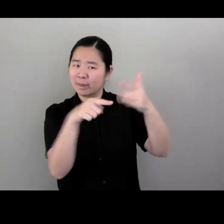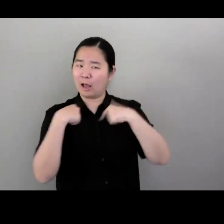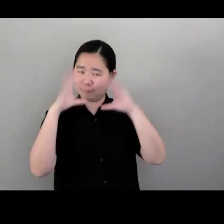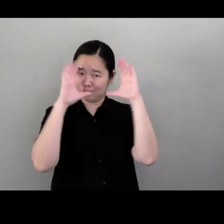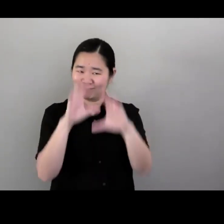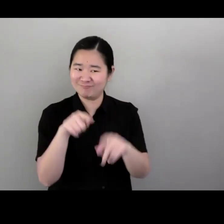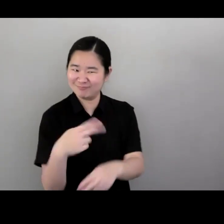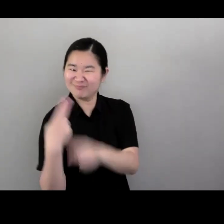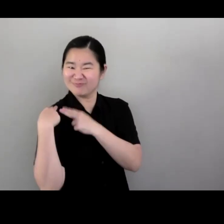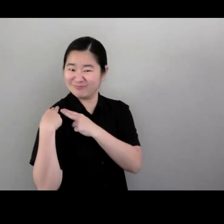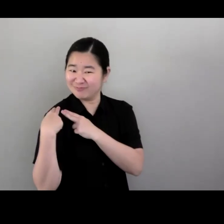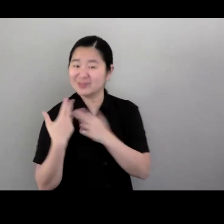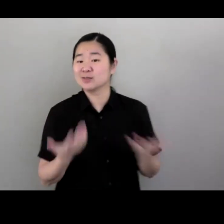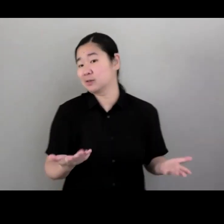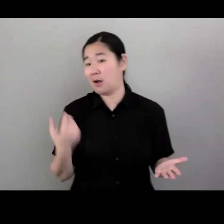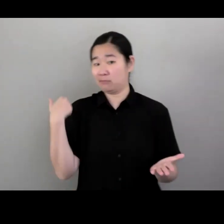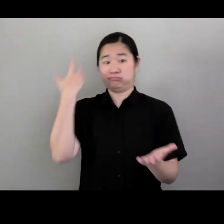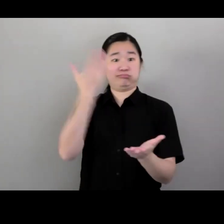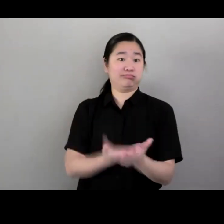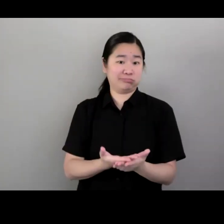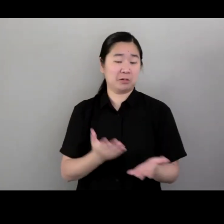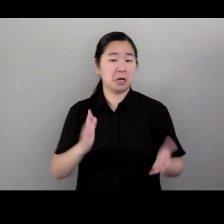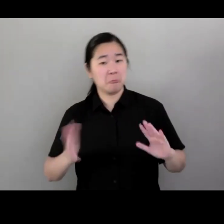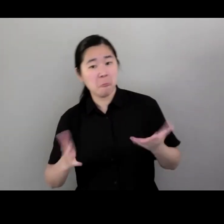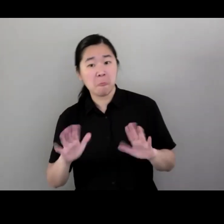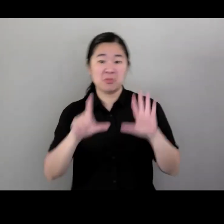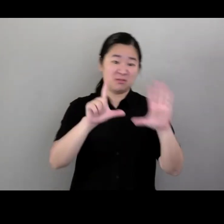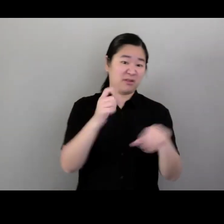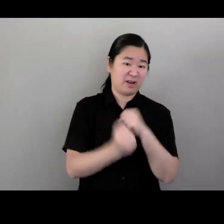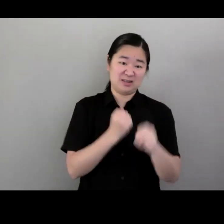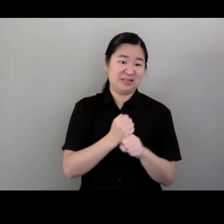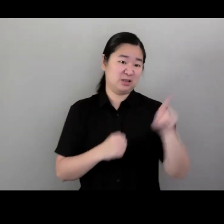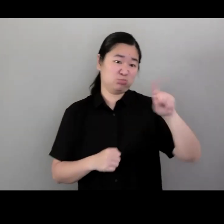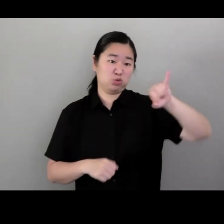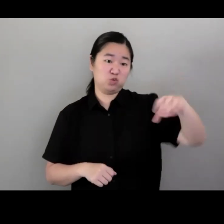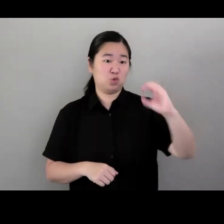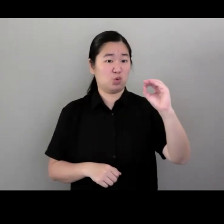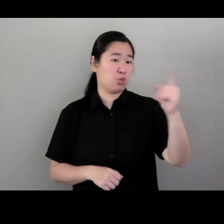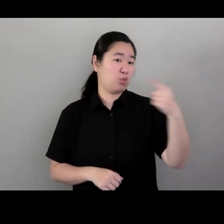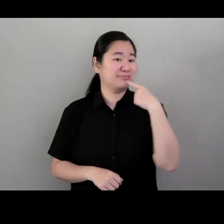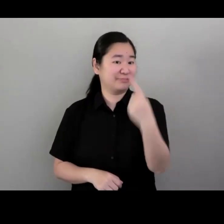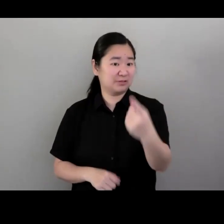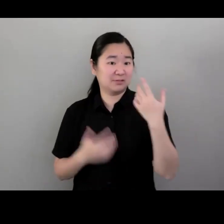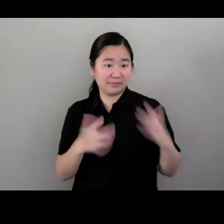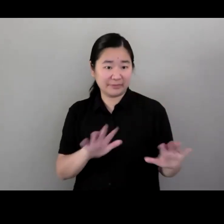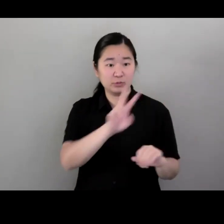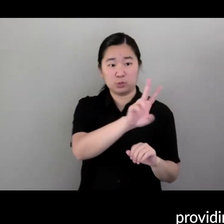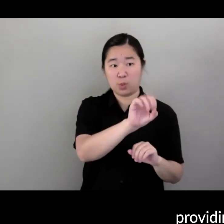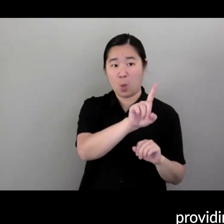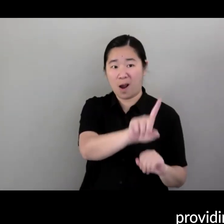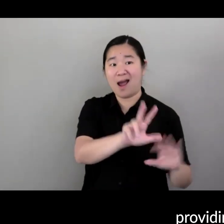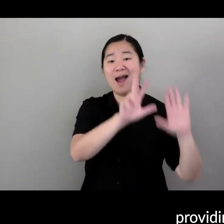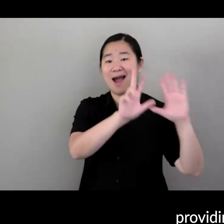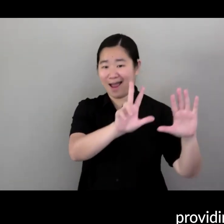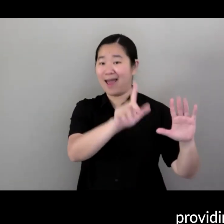with disabilities. So the service is accessible for people across UK government,